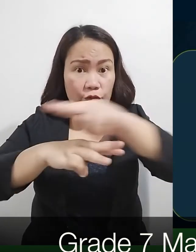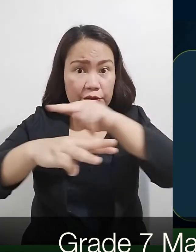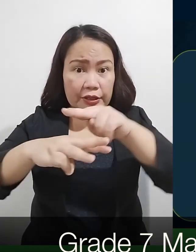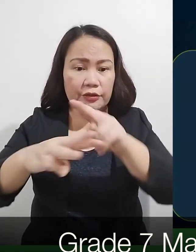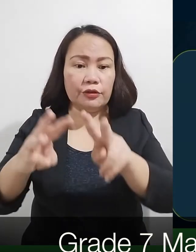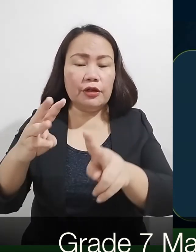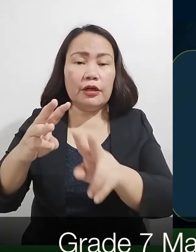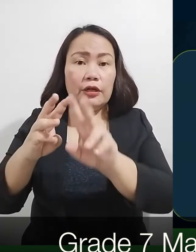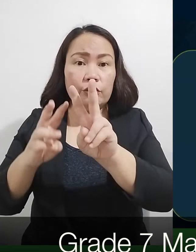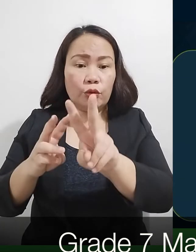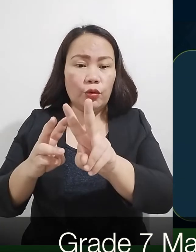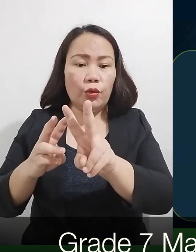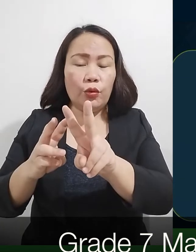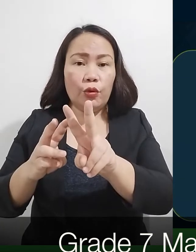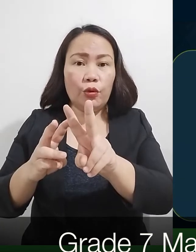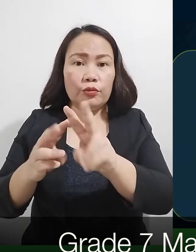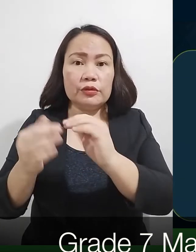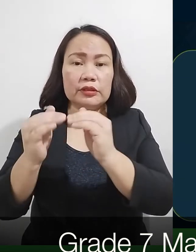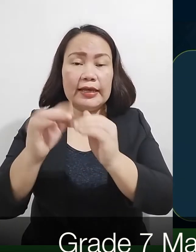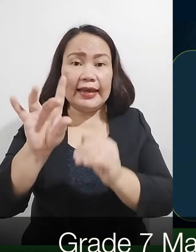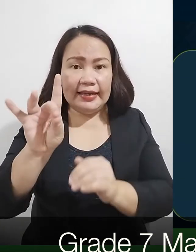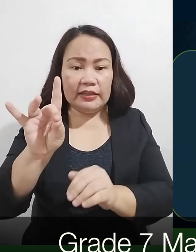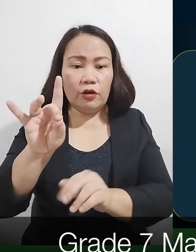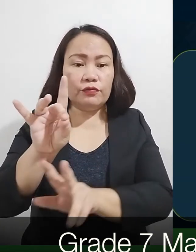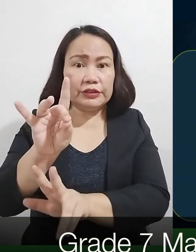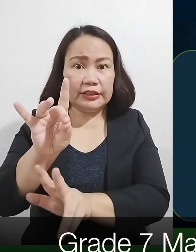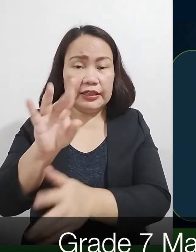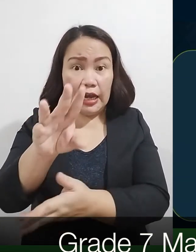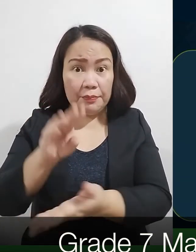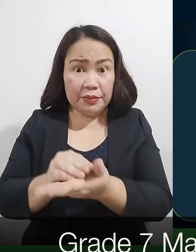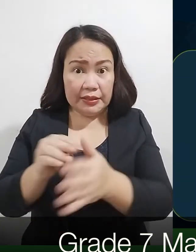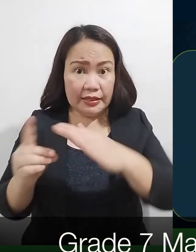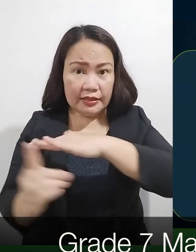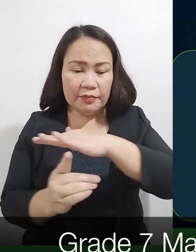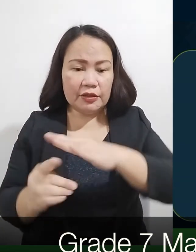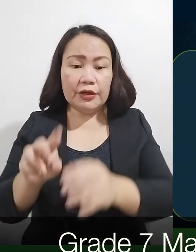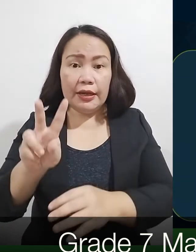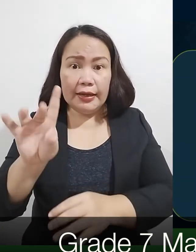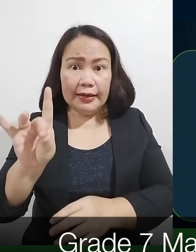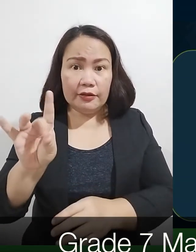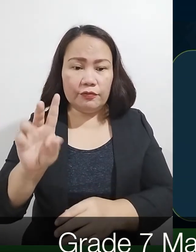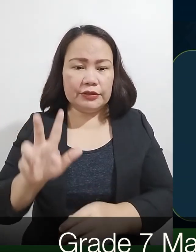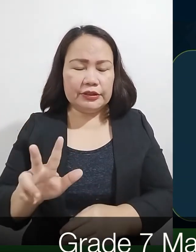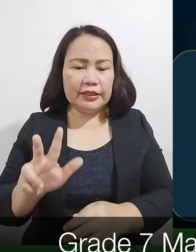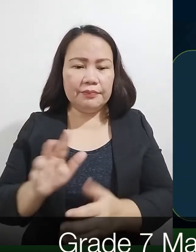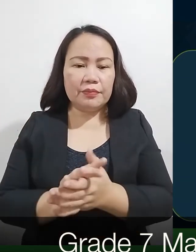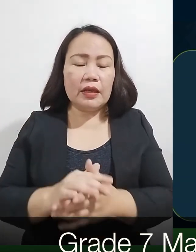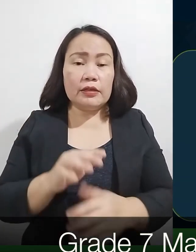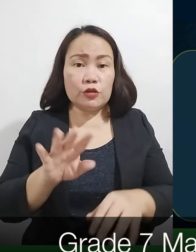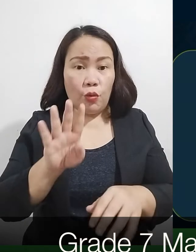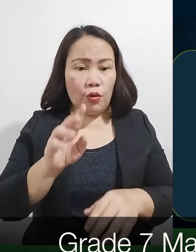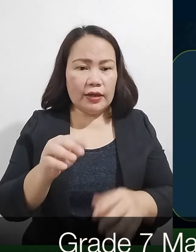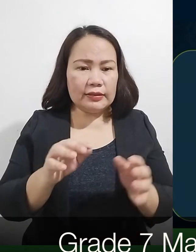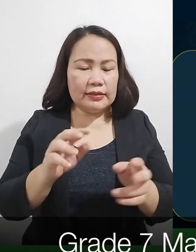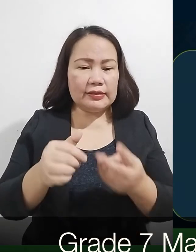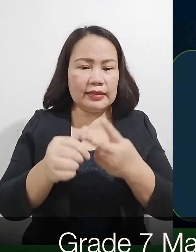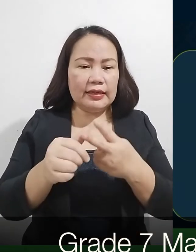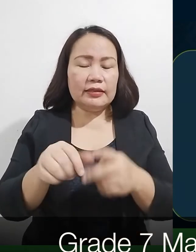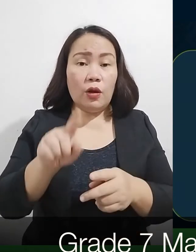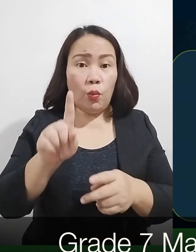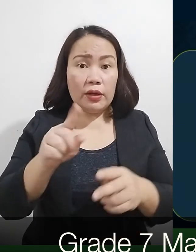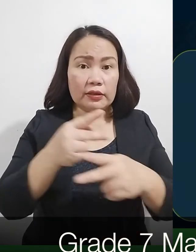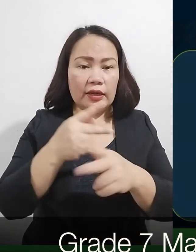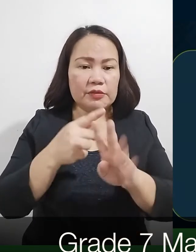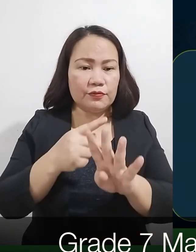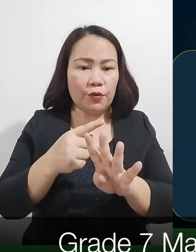the denominator. So, we have 8 over 3. 4 times 1, 4, plus 3, that is 7, and then copy